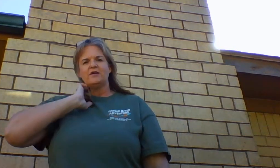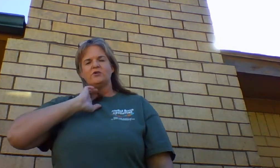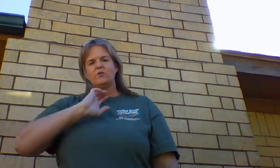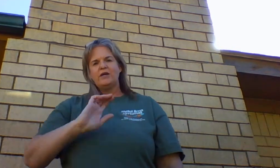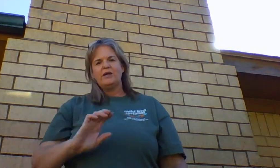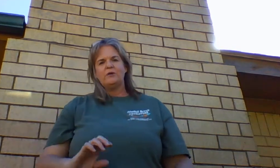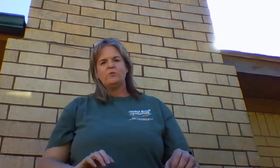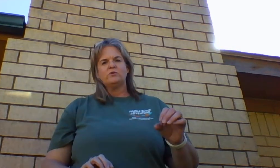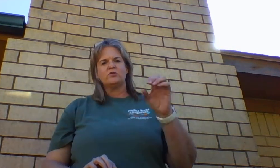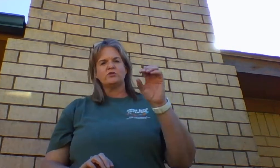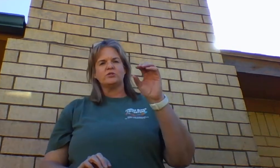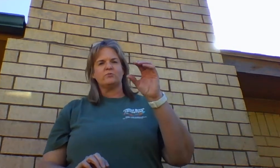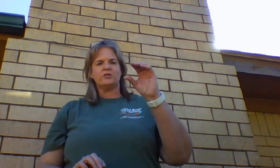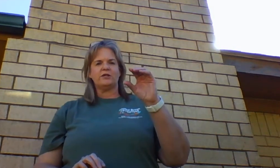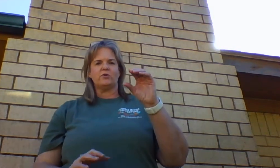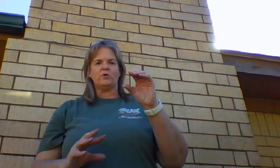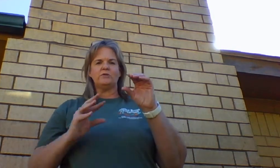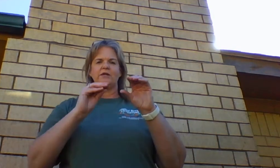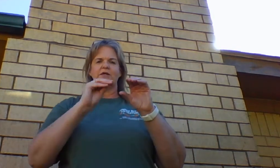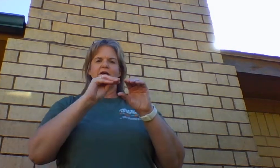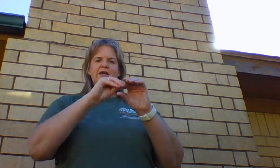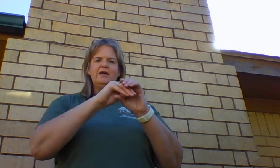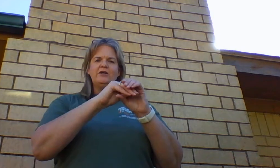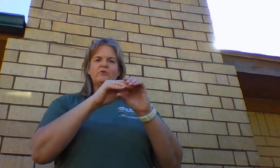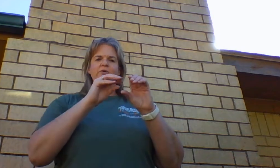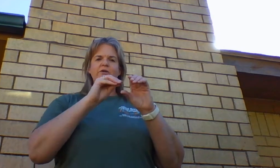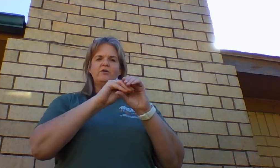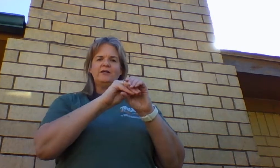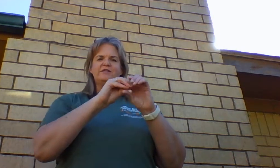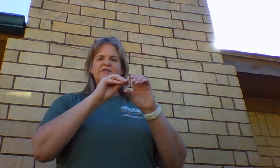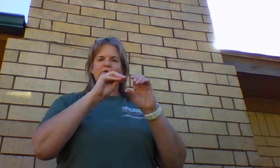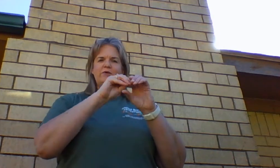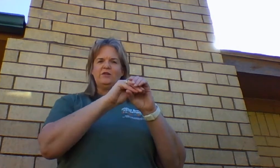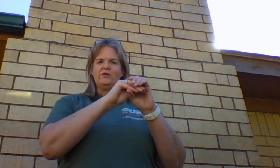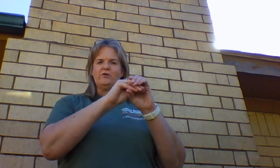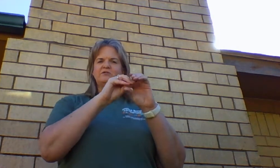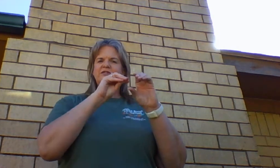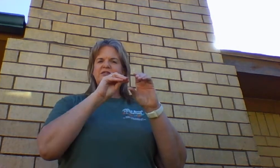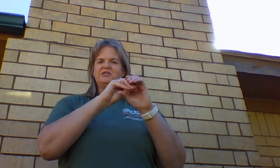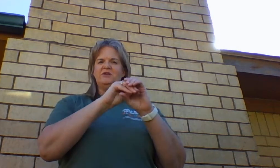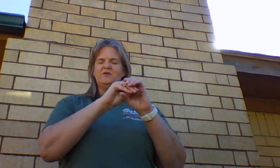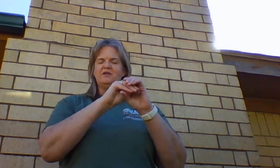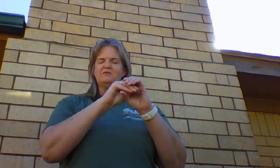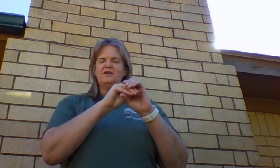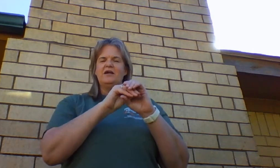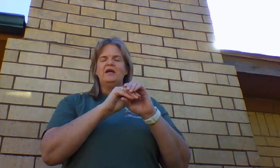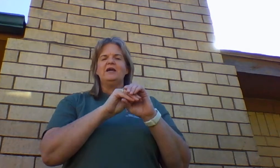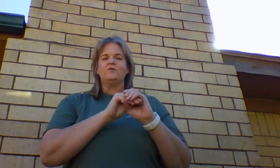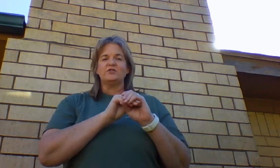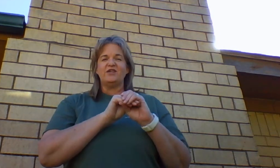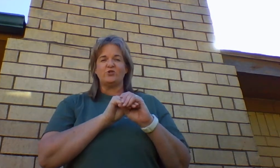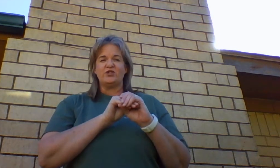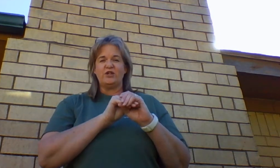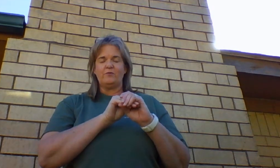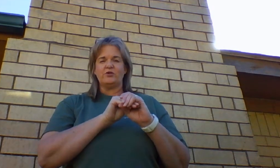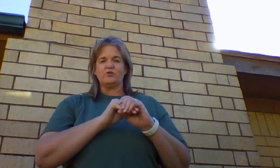toy animal. So you're just going to pretend like you're holding it. And you're putting all that stuffing in there. Stuffing it. If you're saying you're stuffed because you're full,